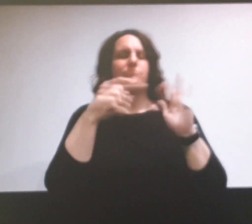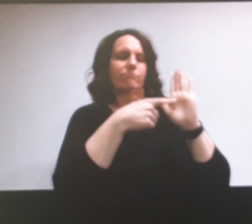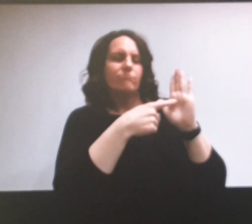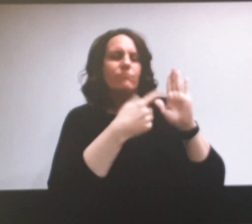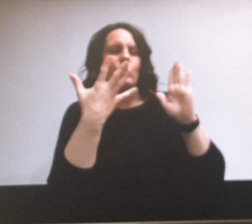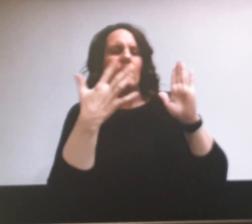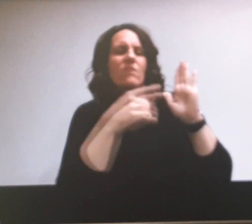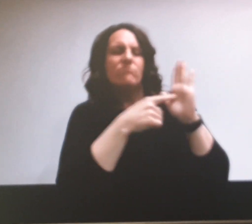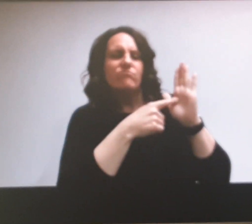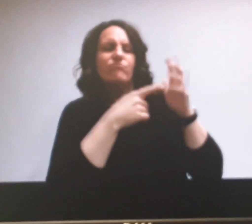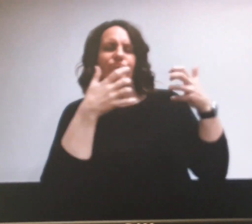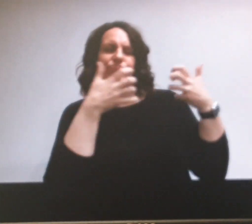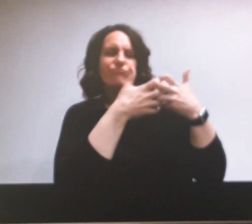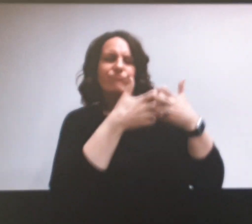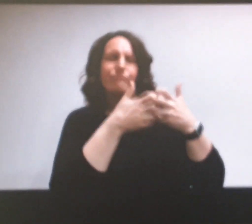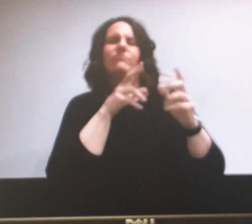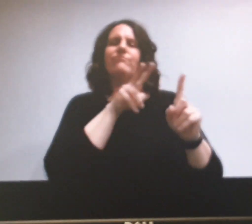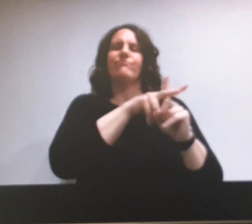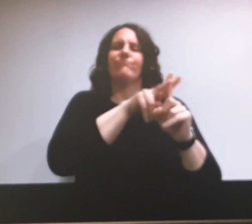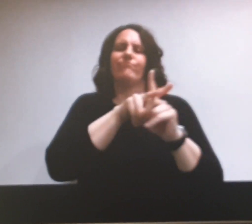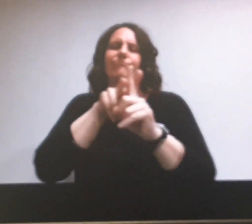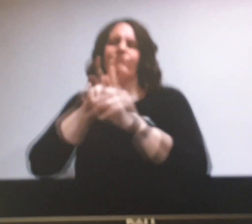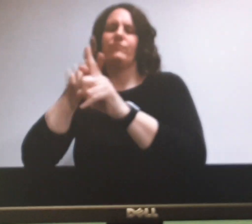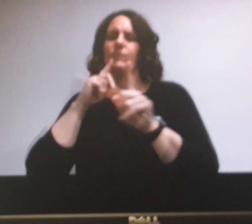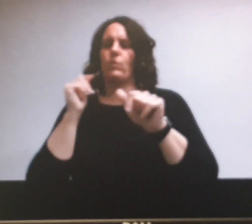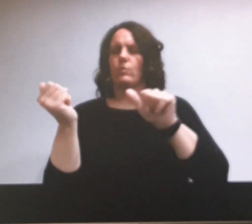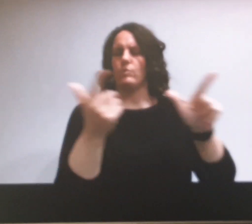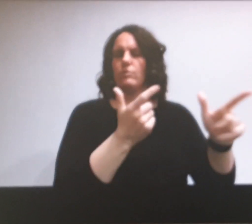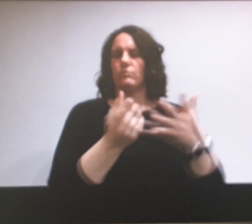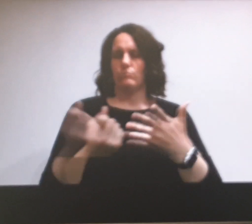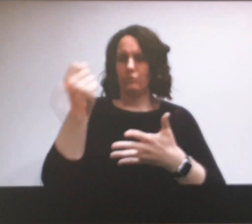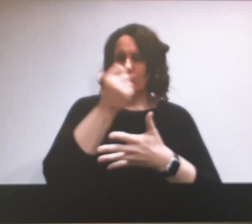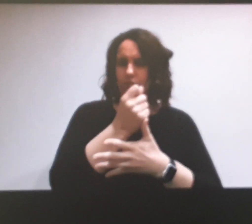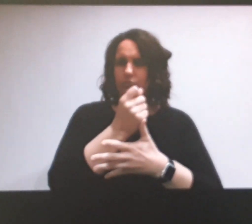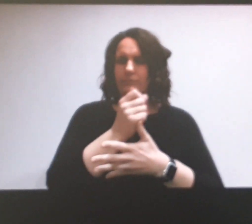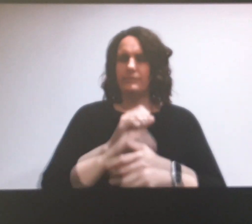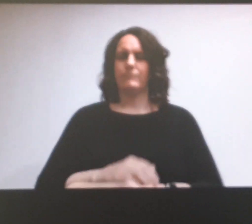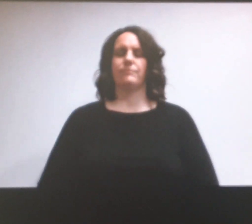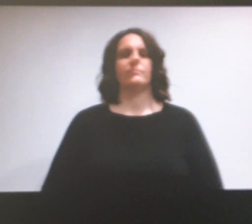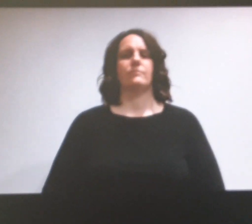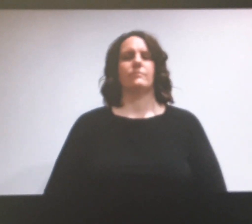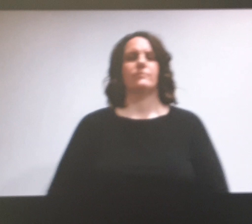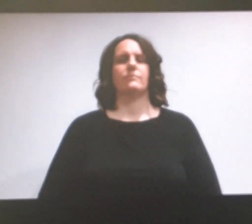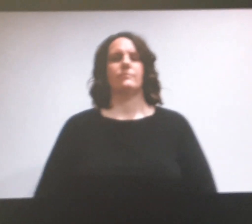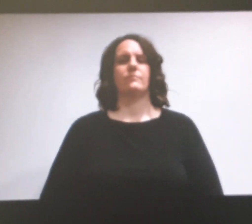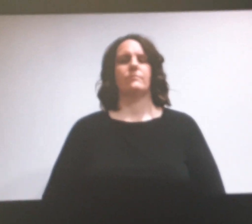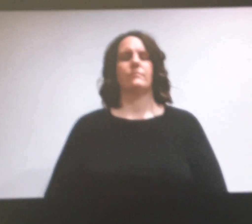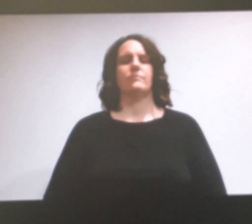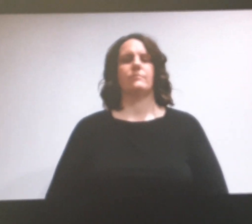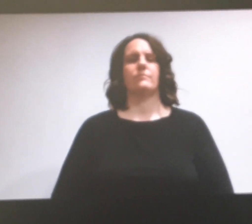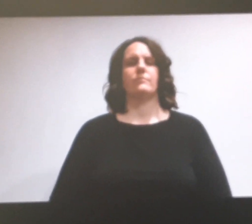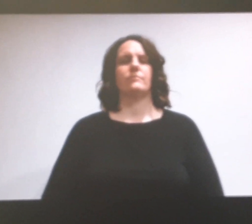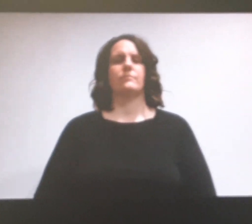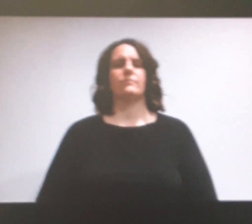committee will have a specific code to apply to each issue that is brought to us to discuss.